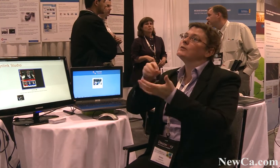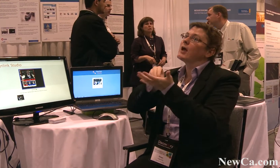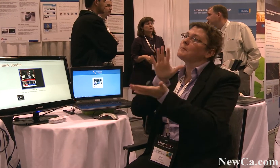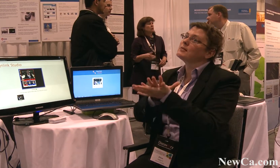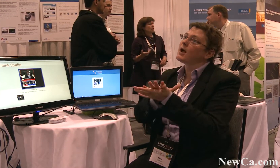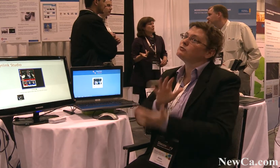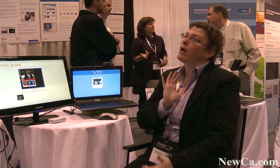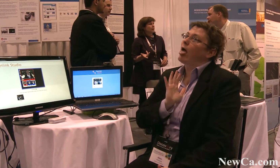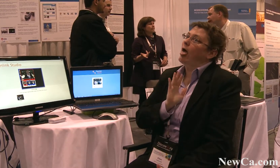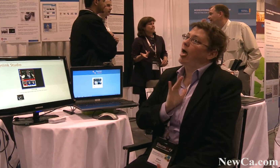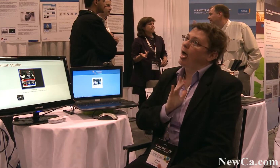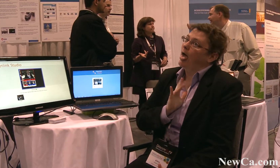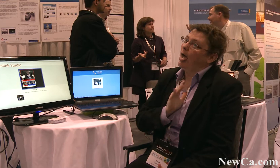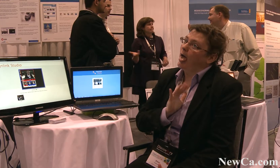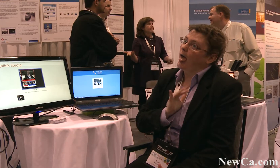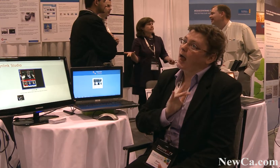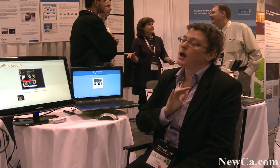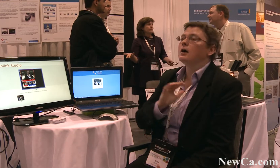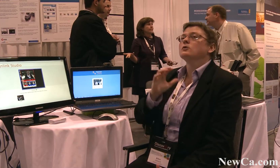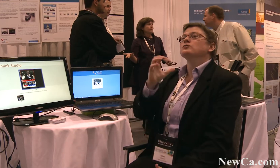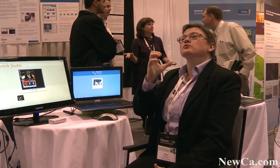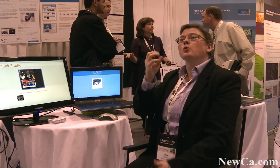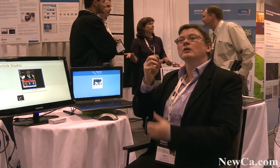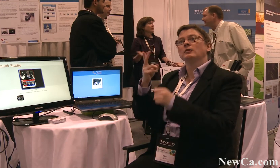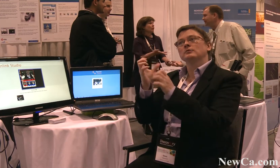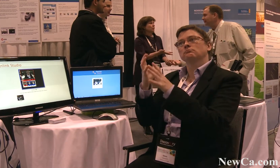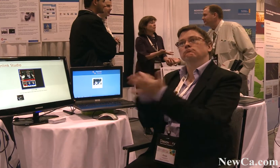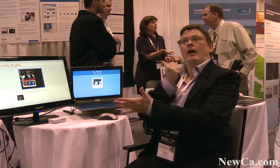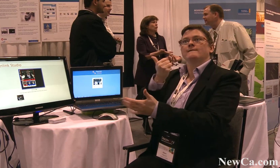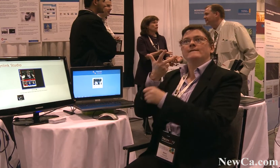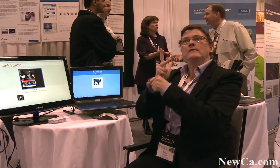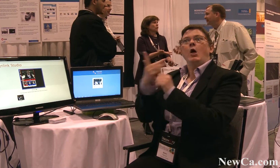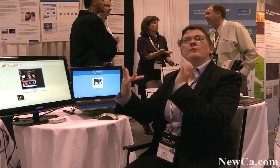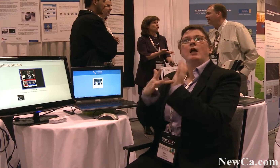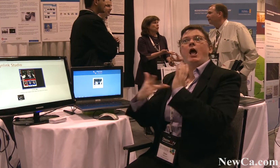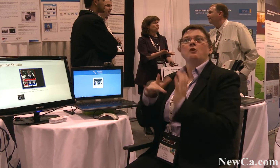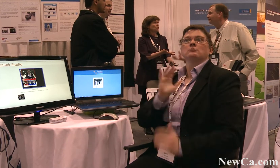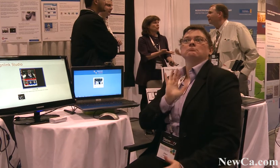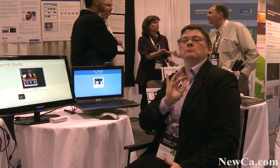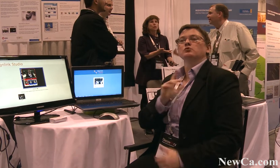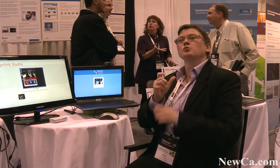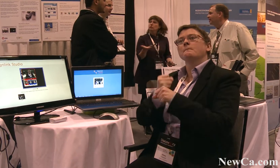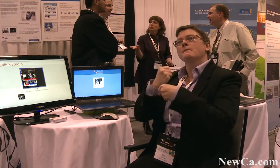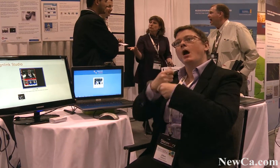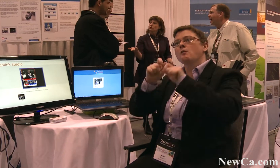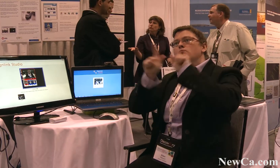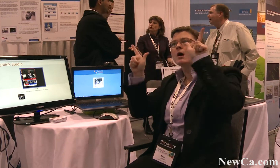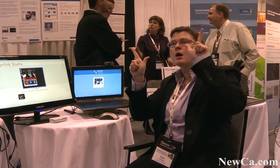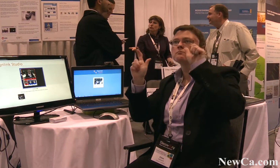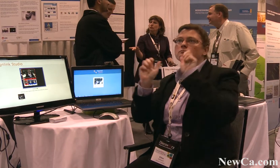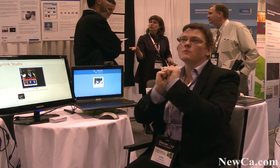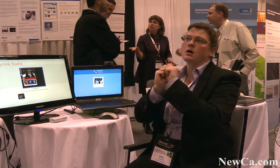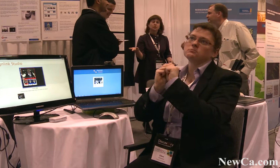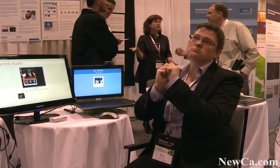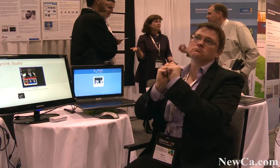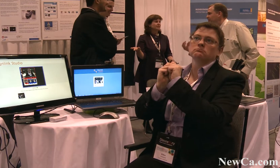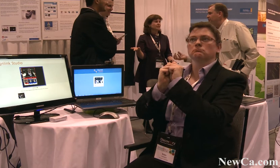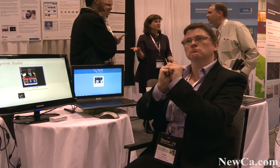format. Finally, we have access to video environment which enable us to use video-based and